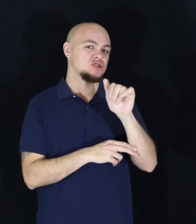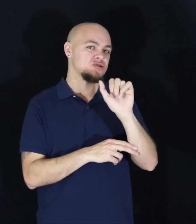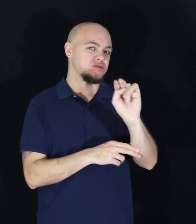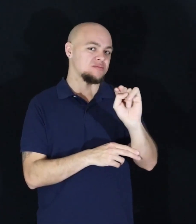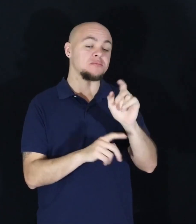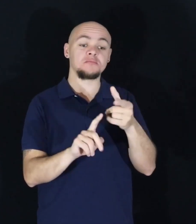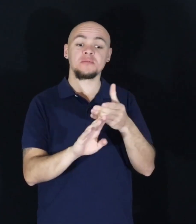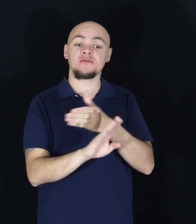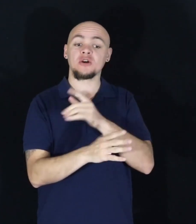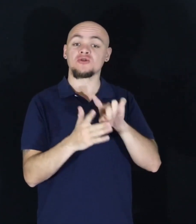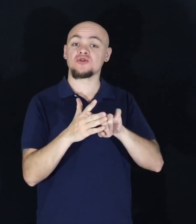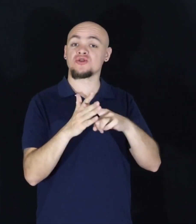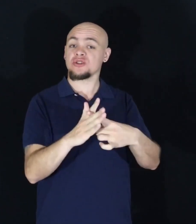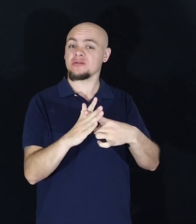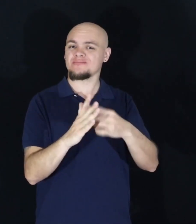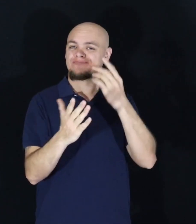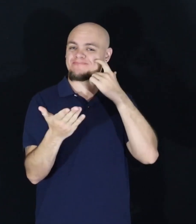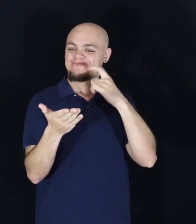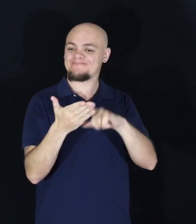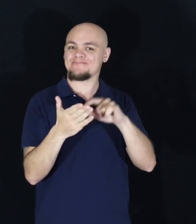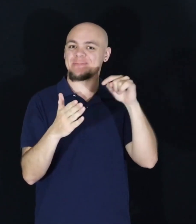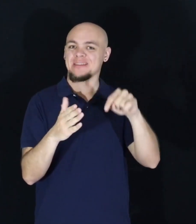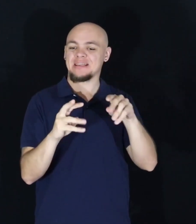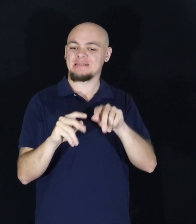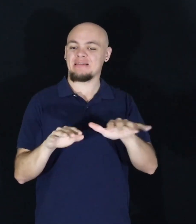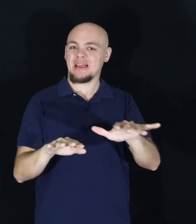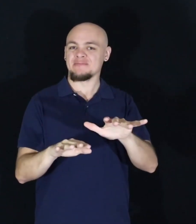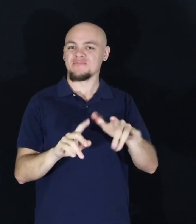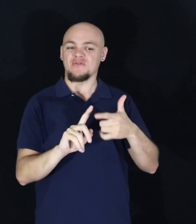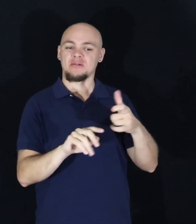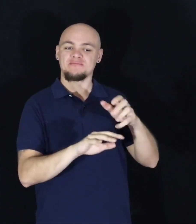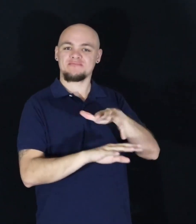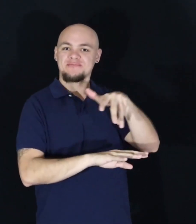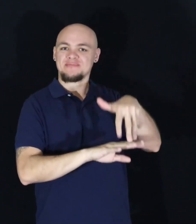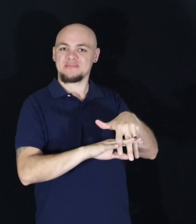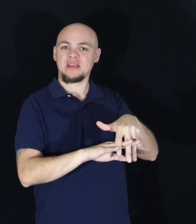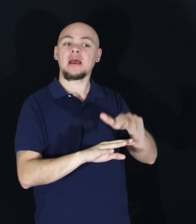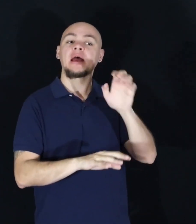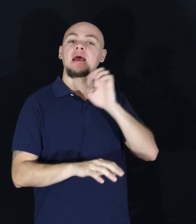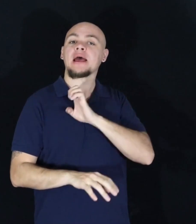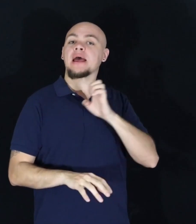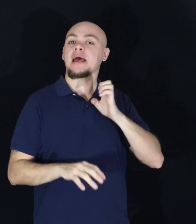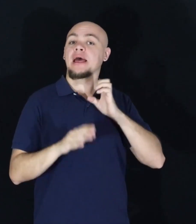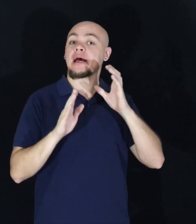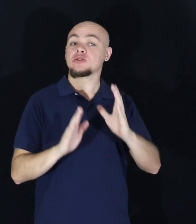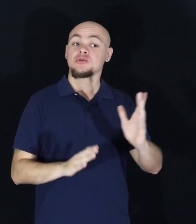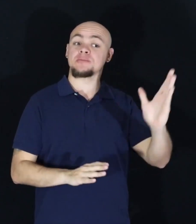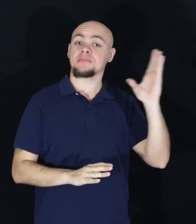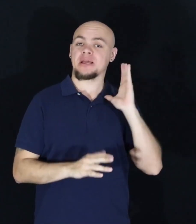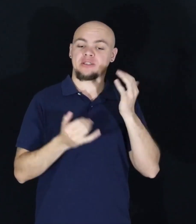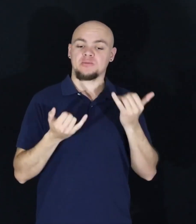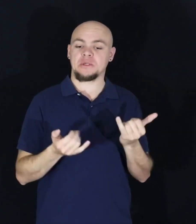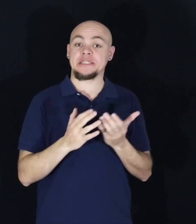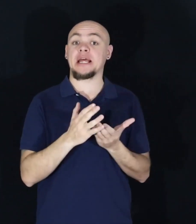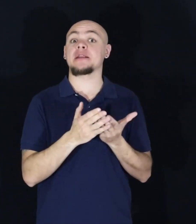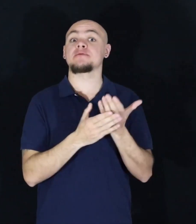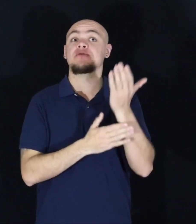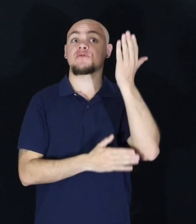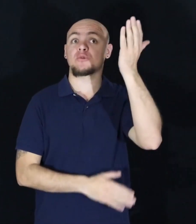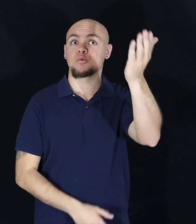would like to acknowledge that we are on Ngunnawal land, and I pay respect to elders past, present, and emerging.